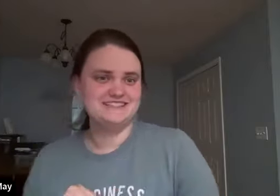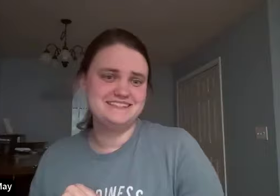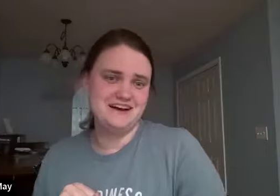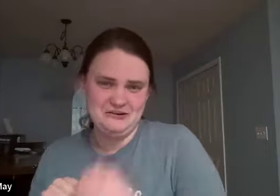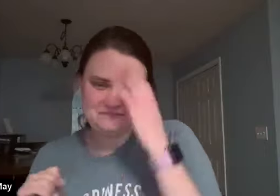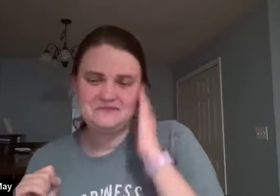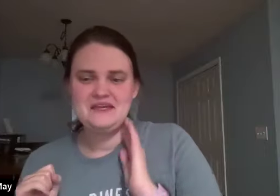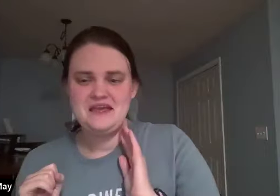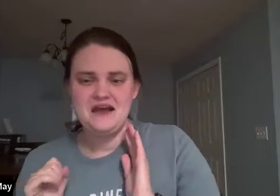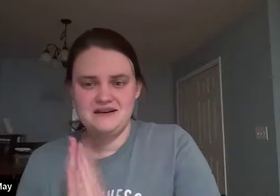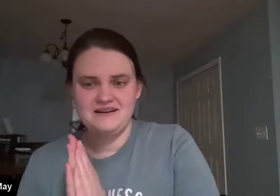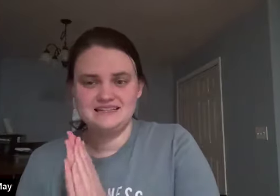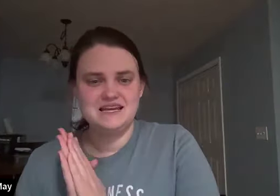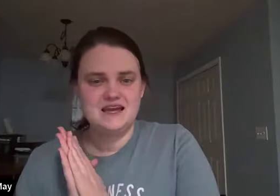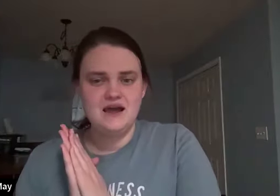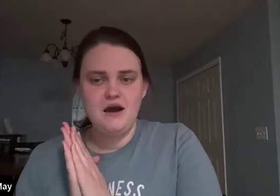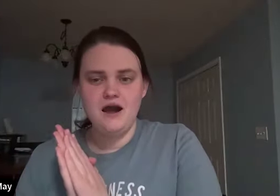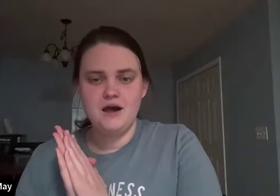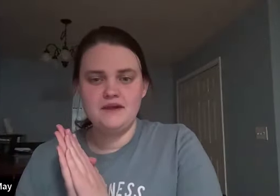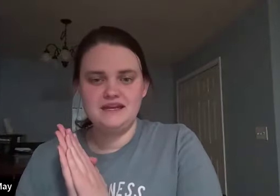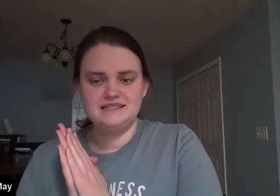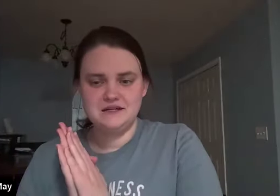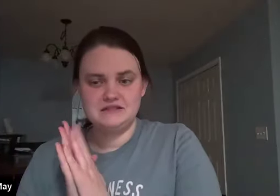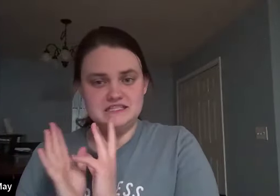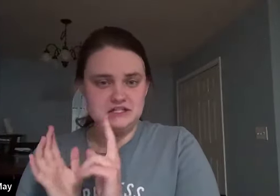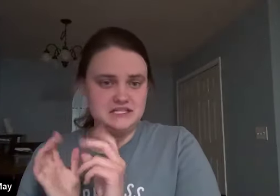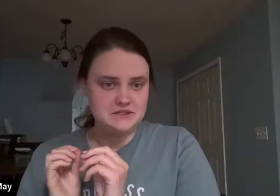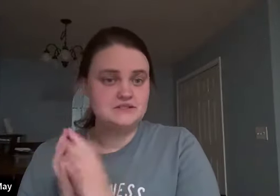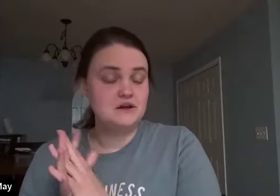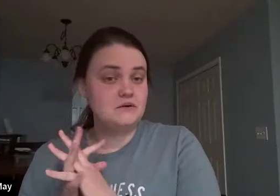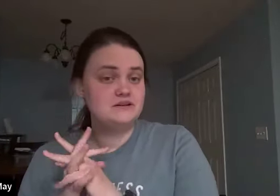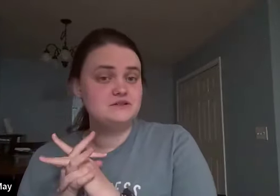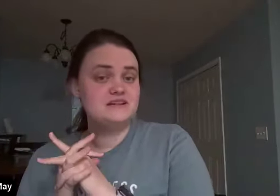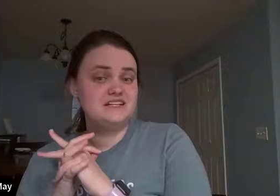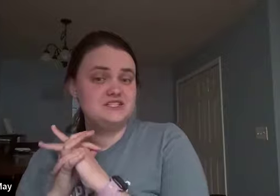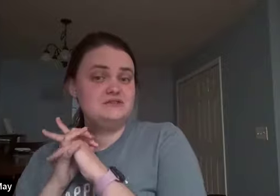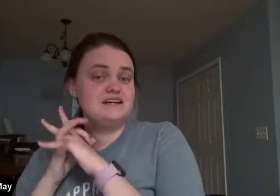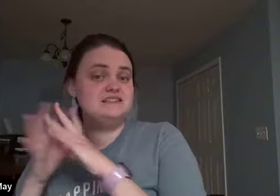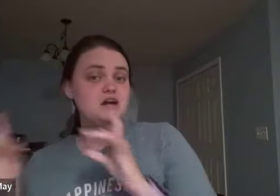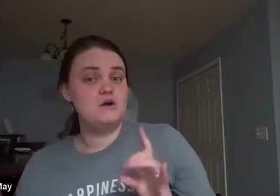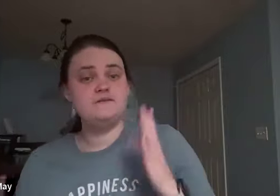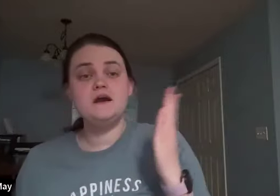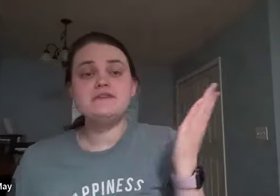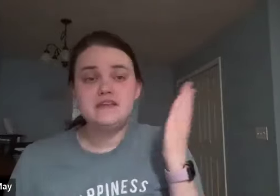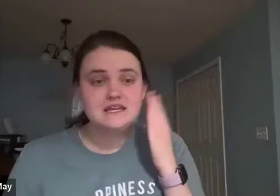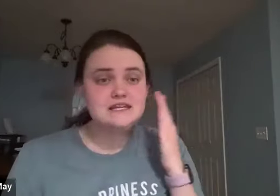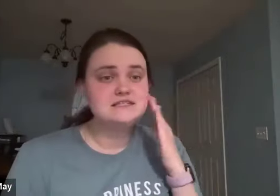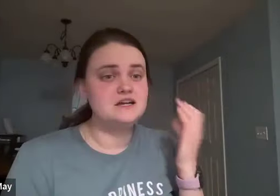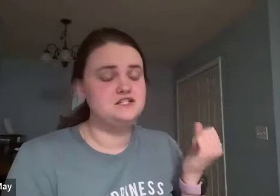So, all right. It is now 6:32. So what I'll do is I'll let you guys go. If you have any signs you